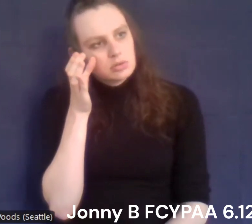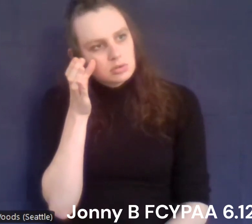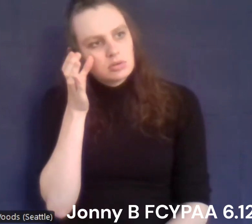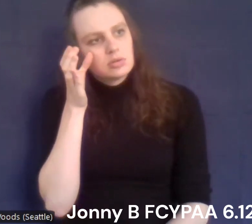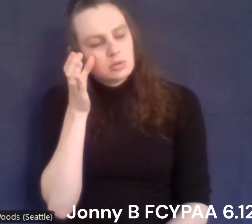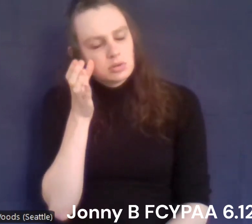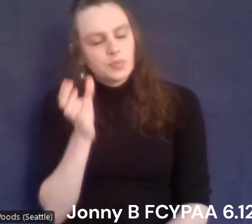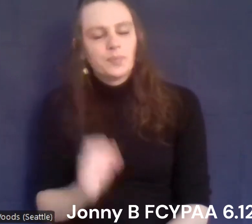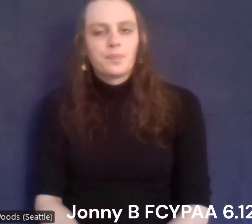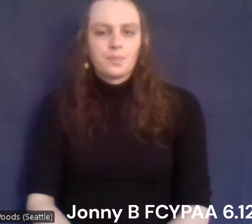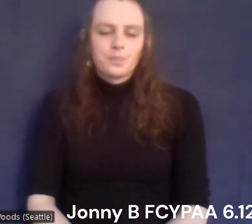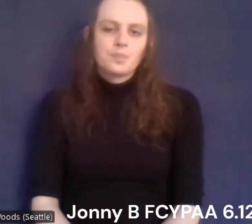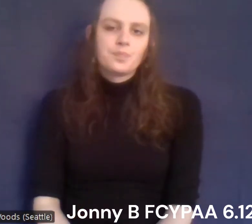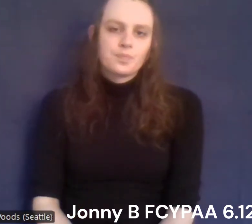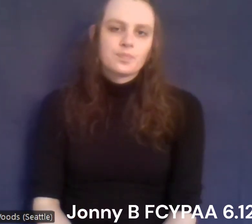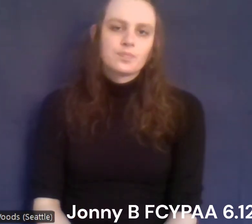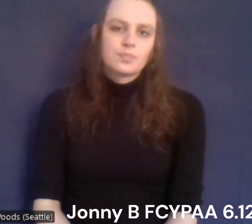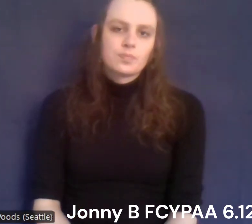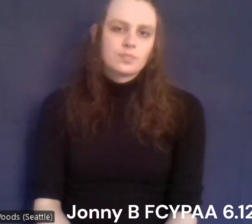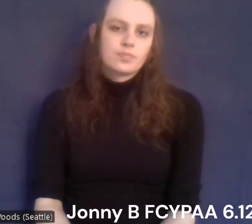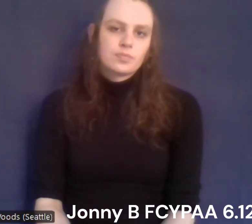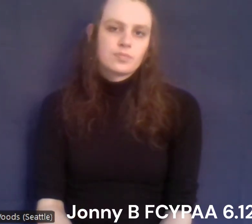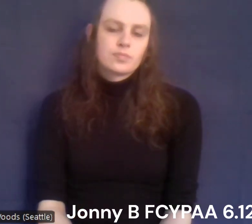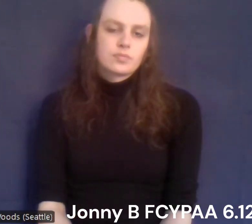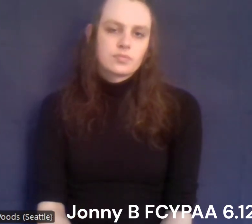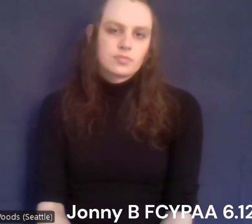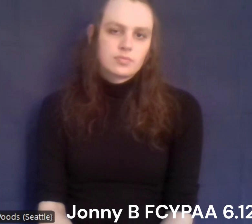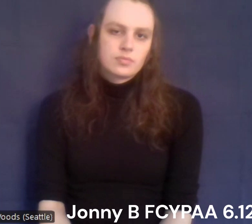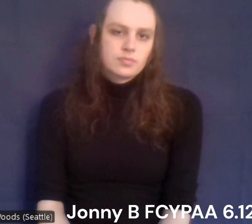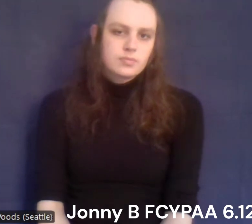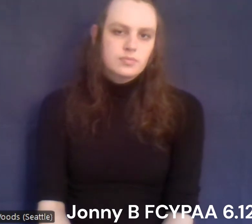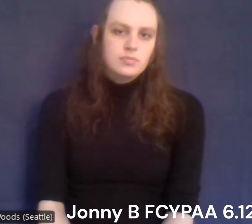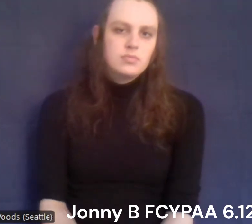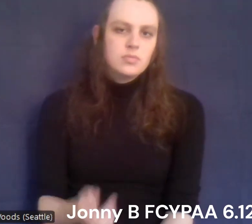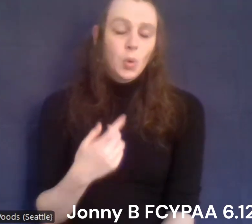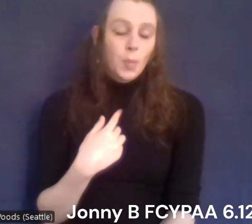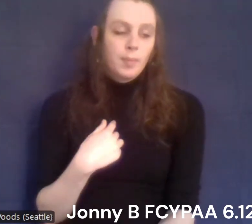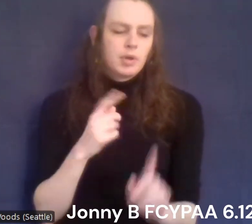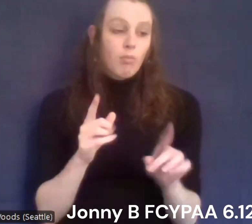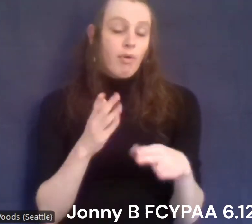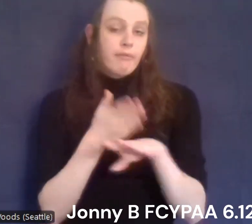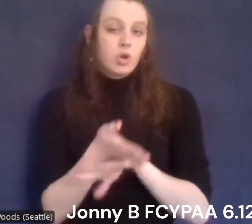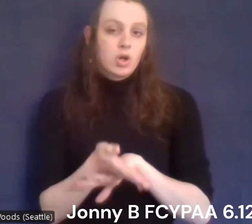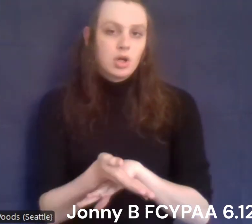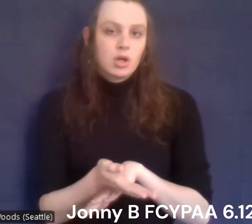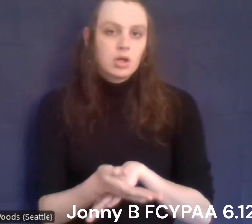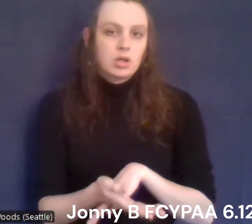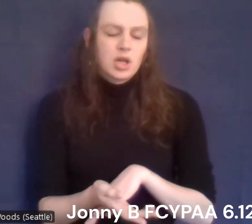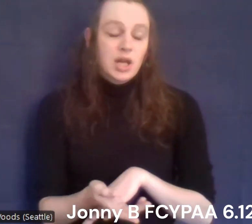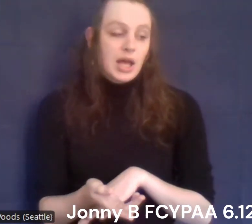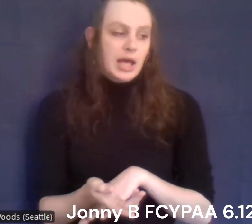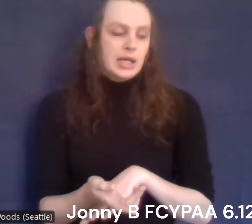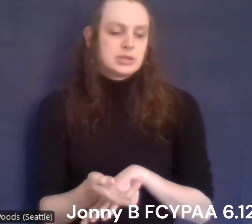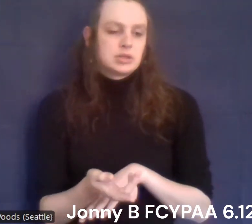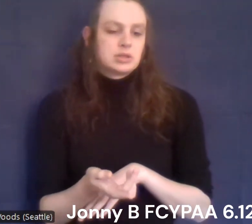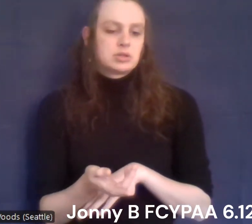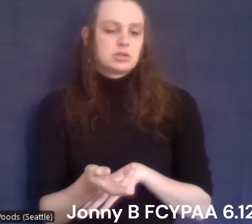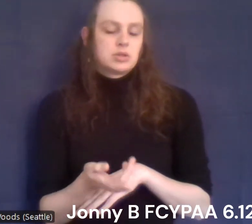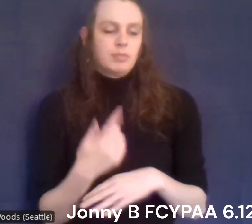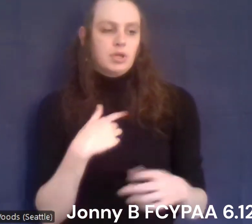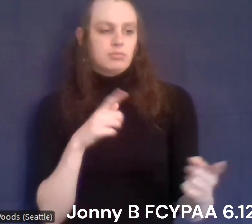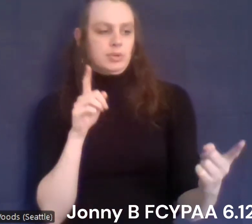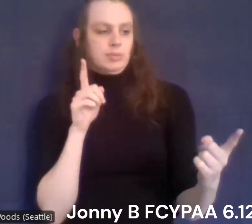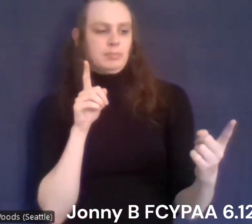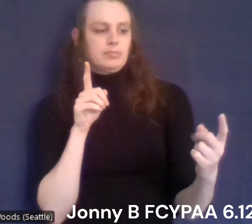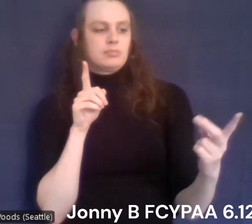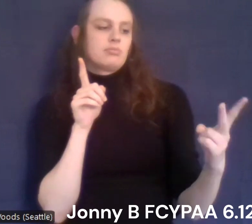And um, like she said, I went up to him afterwards, and that was completely out of character for me, especially